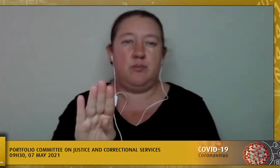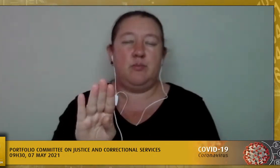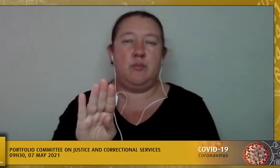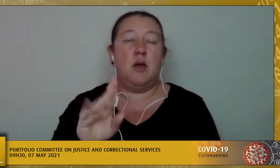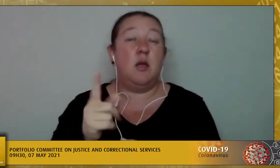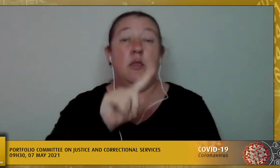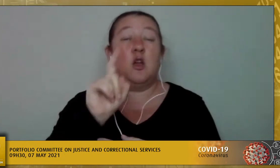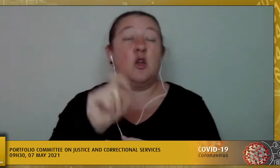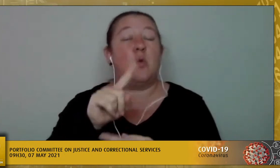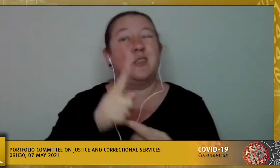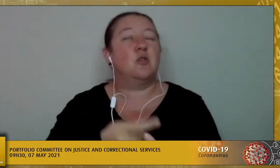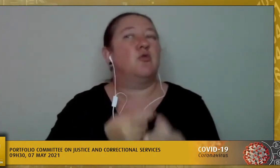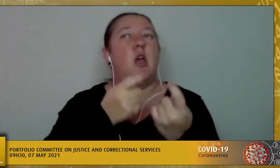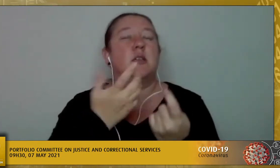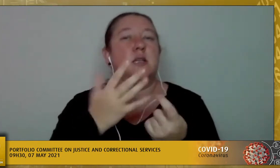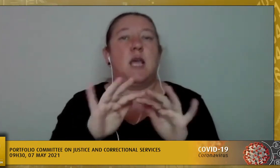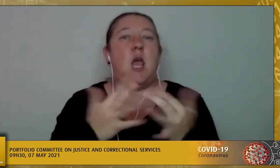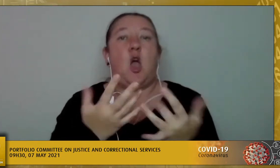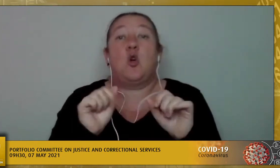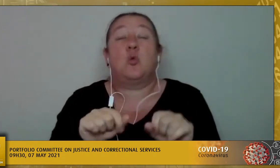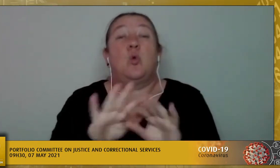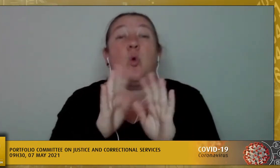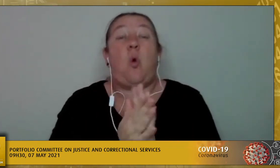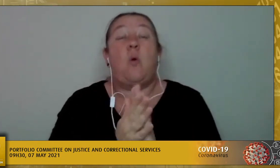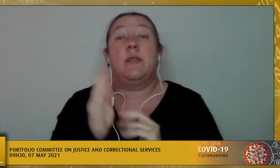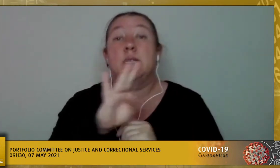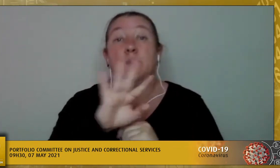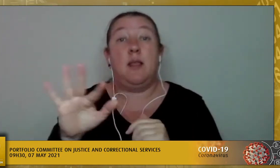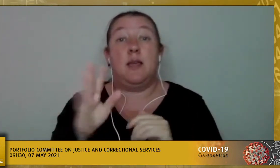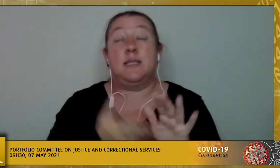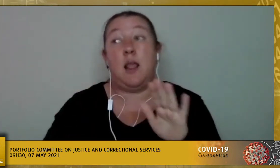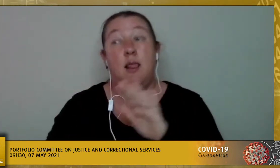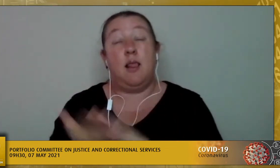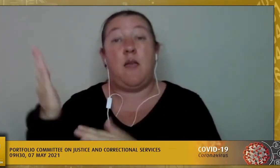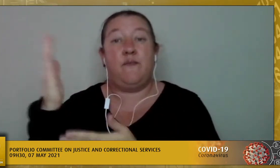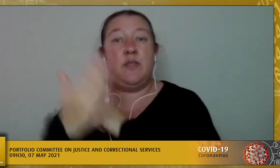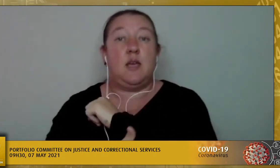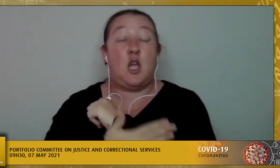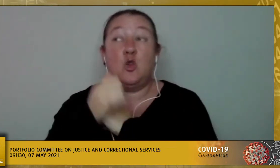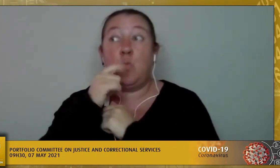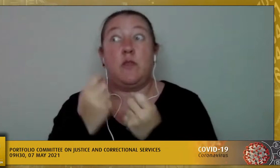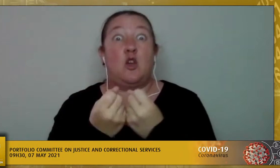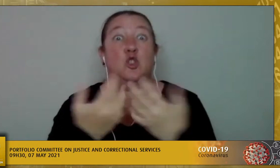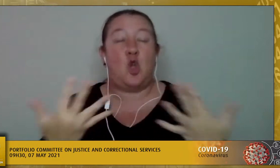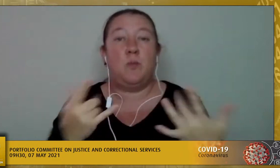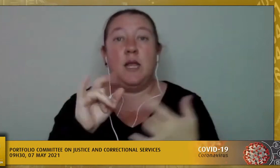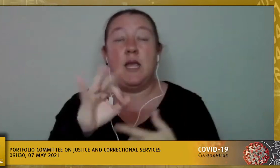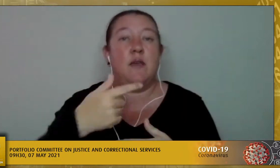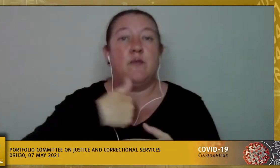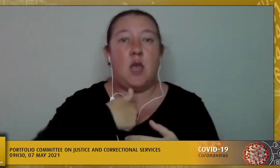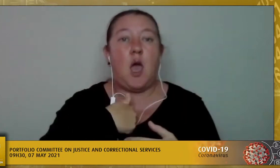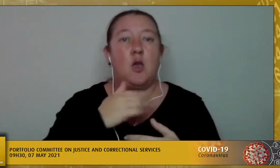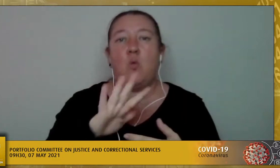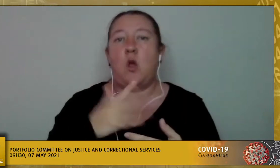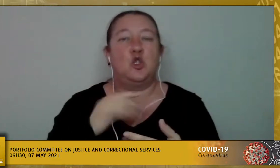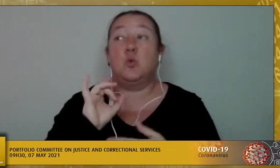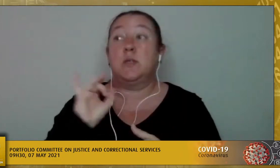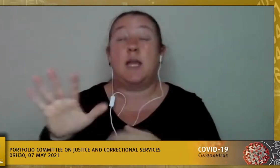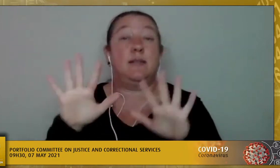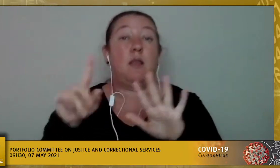a Christian Rises how could all these billions of Rands left the country when there are so many if I want to send a 10 000 Rand